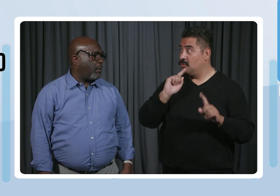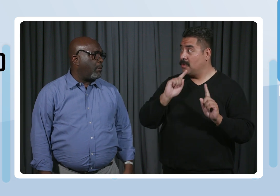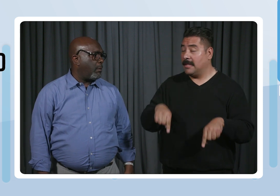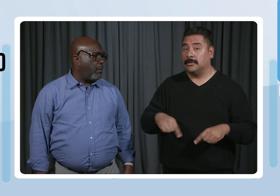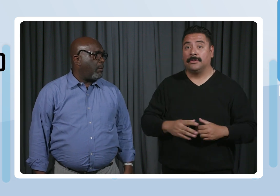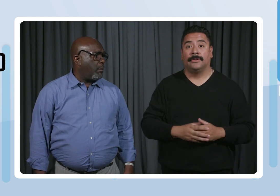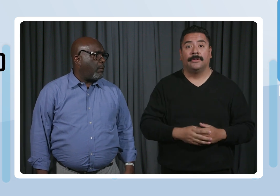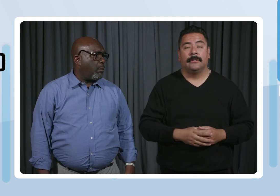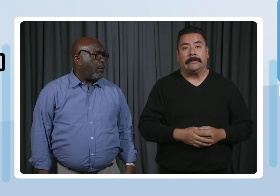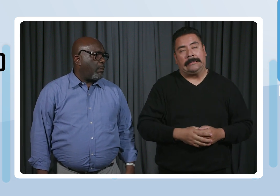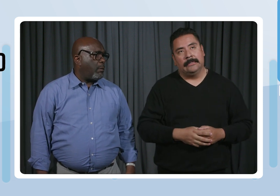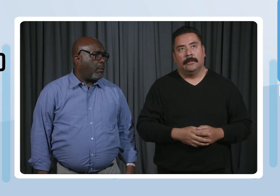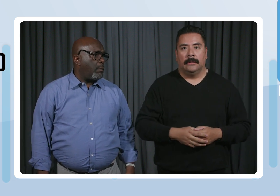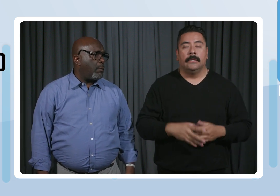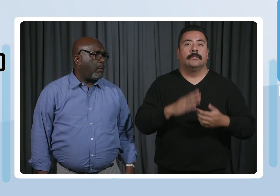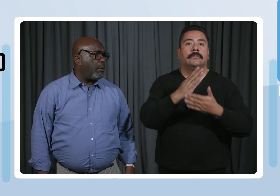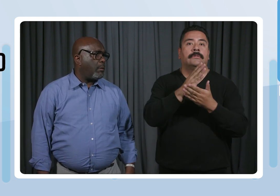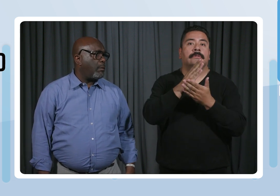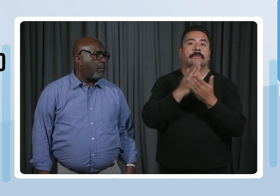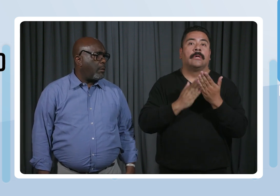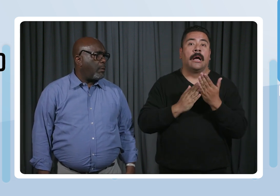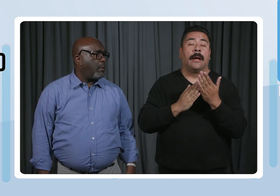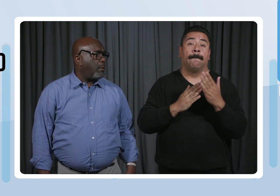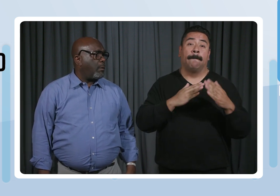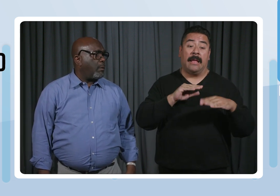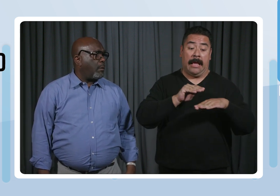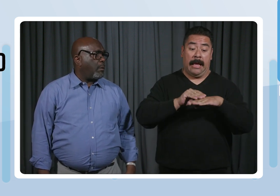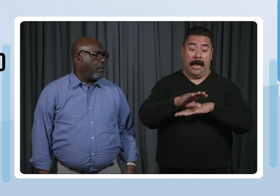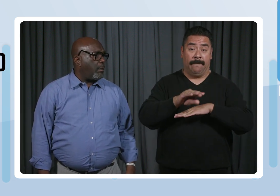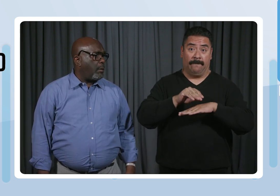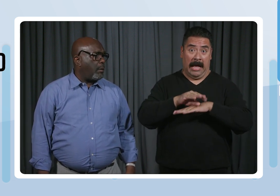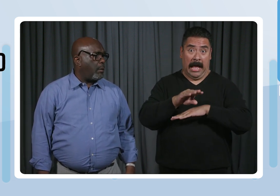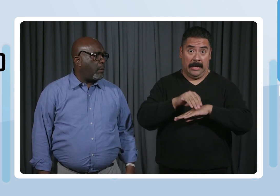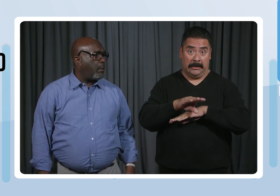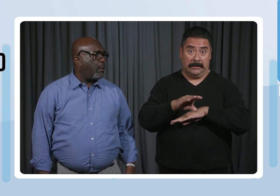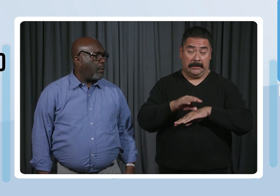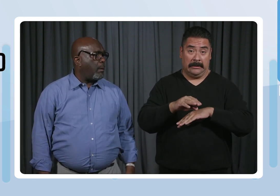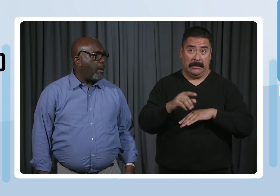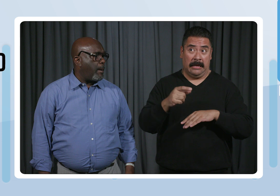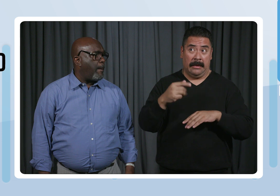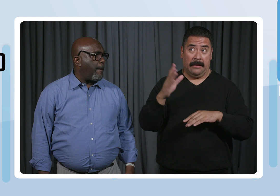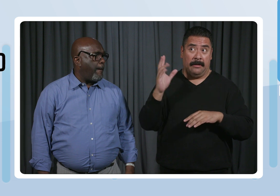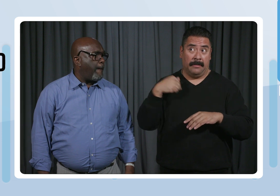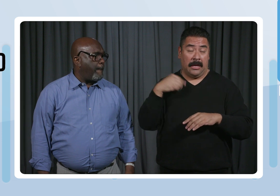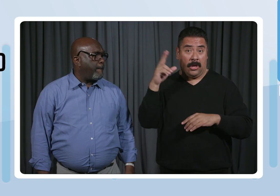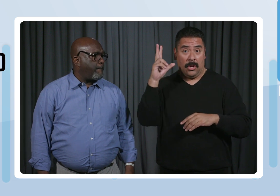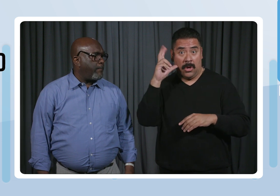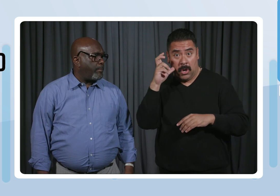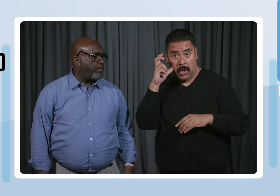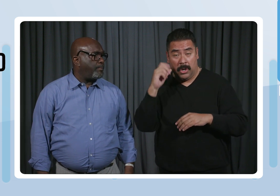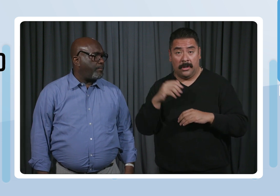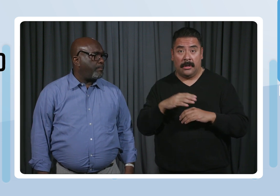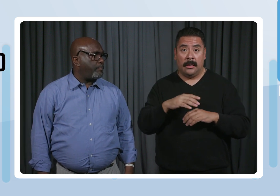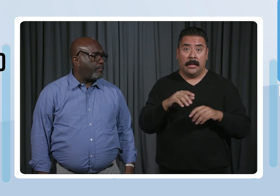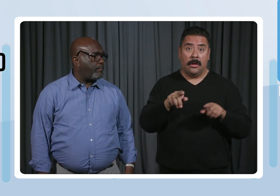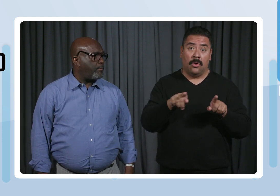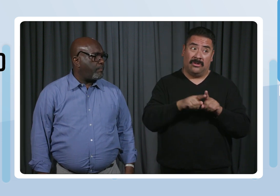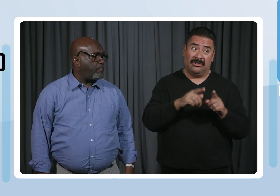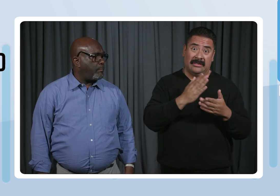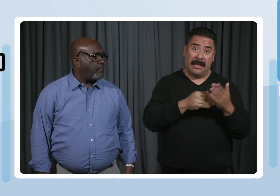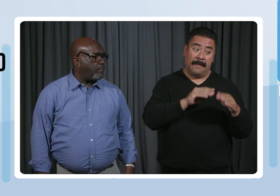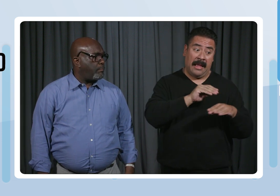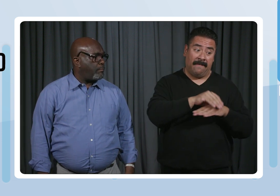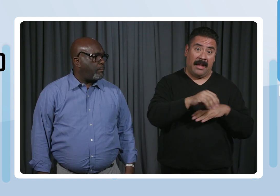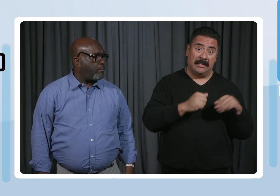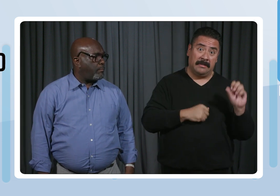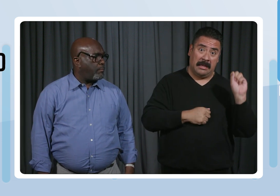because some of the advice that I've heard and some of the advice that I've also given